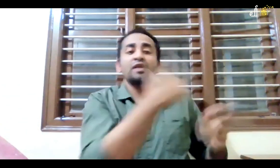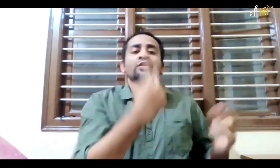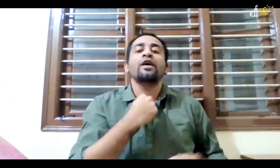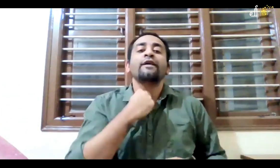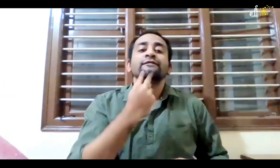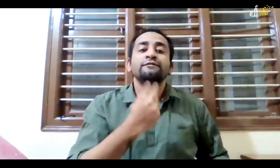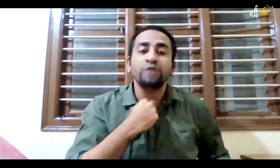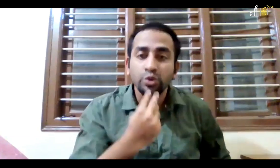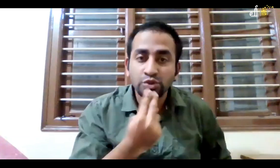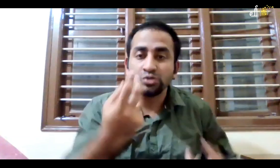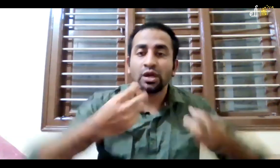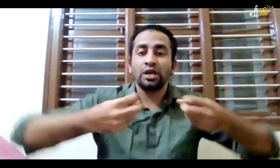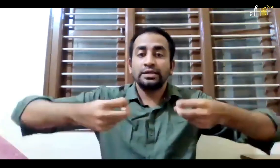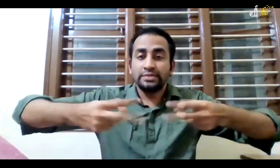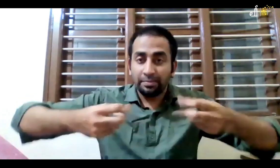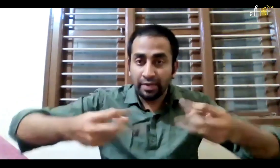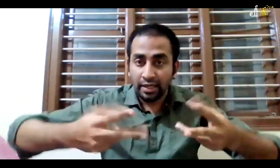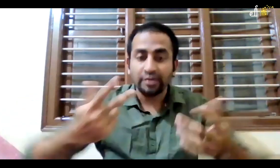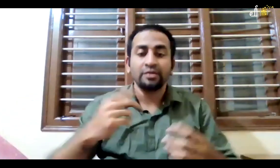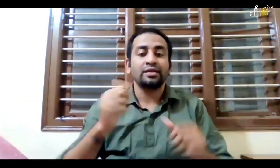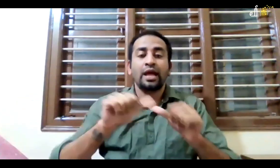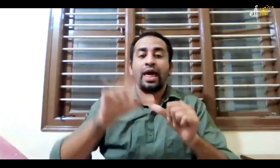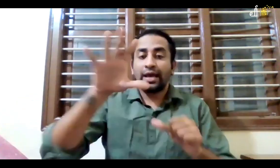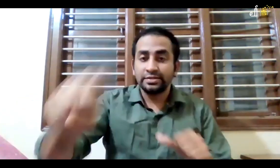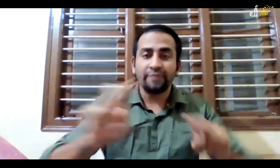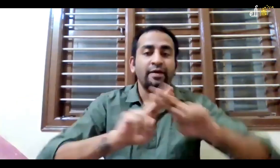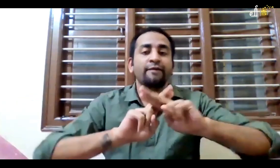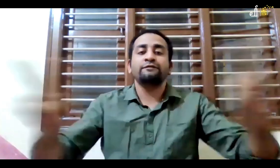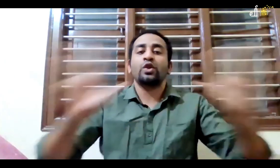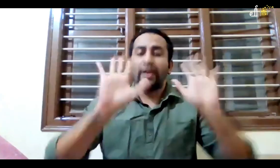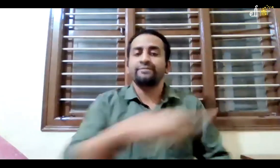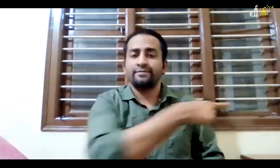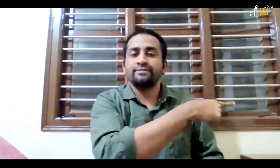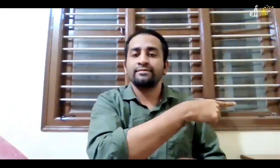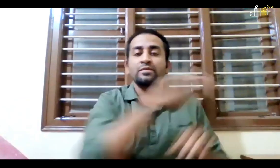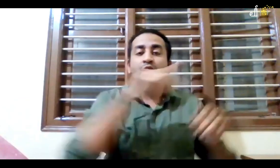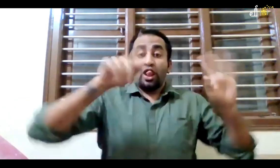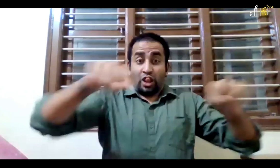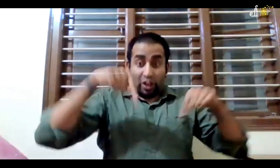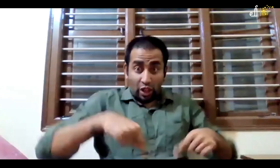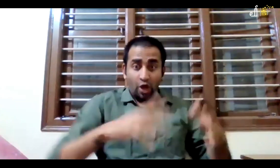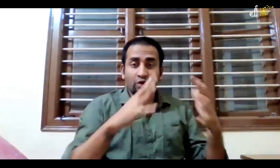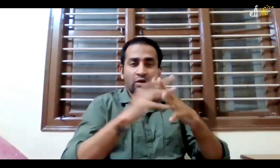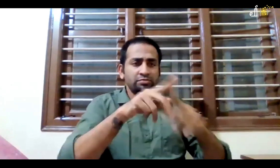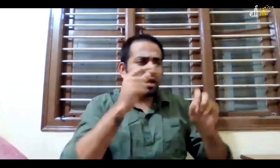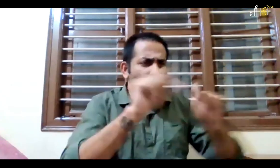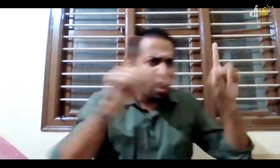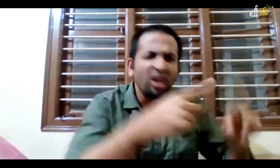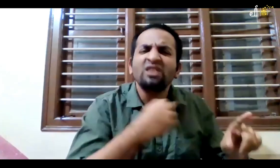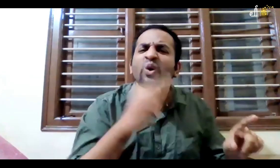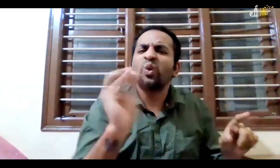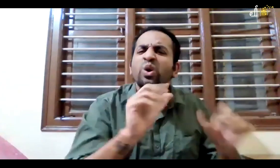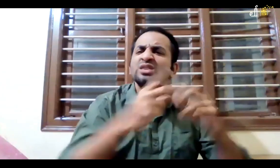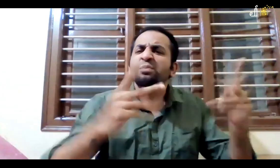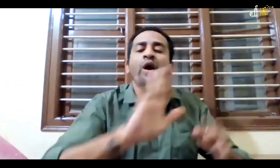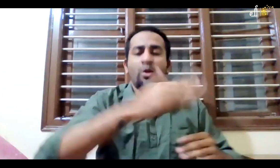seen that there are multiple videos of the people, right? So the voicing and the subtitling and access, it will be made fully access. Right now it's a little